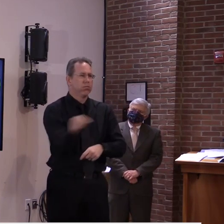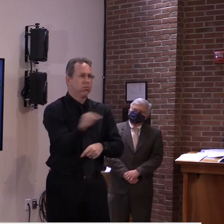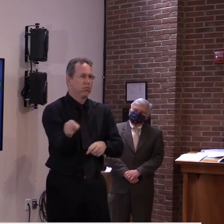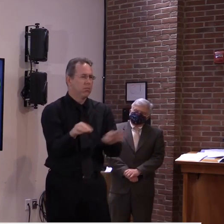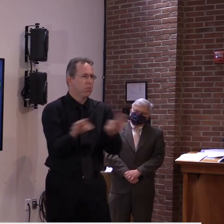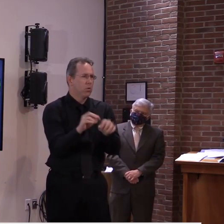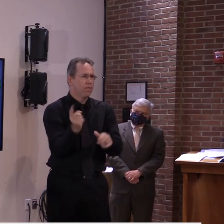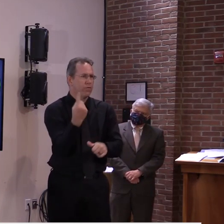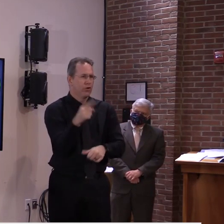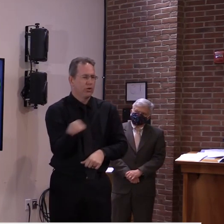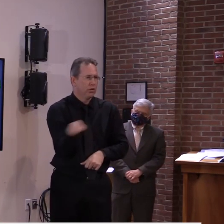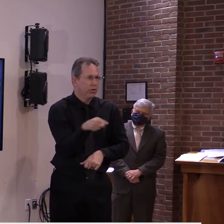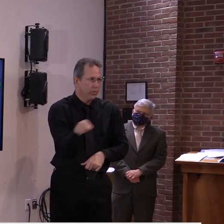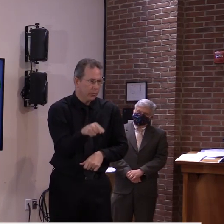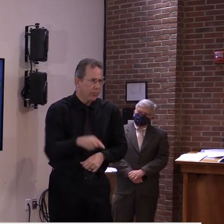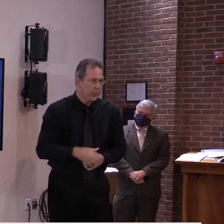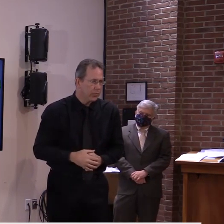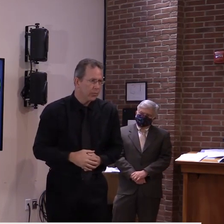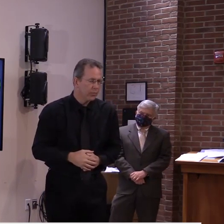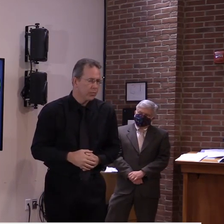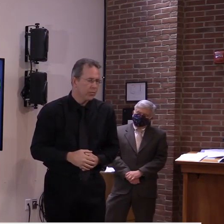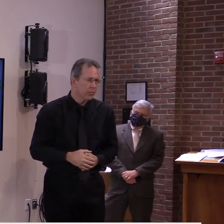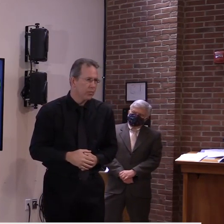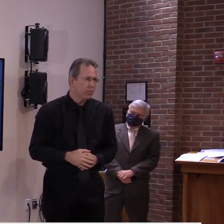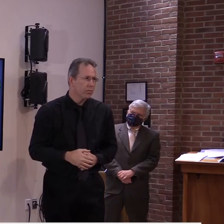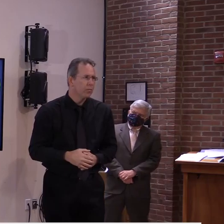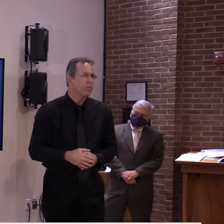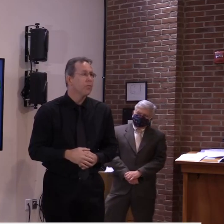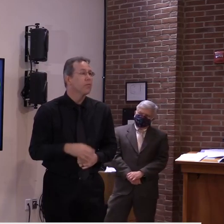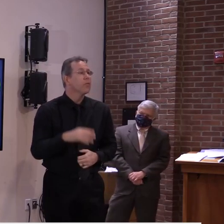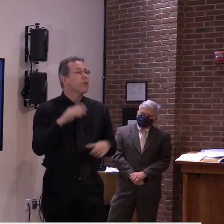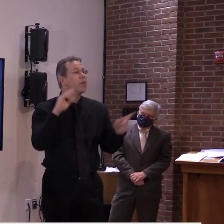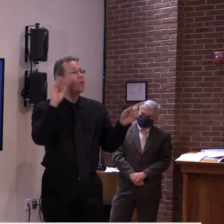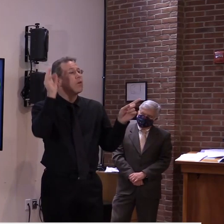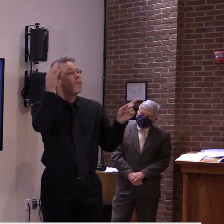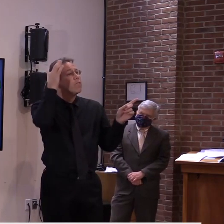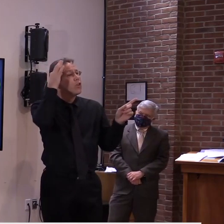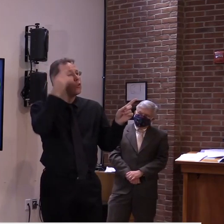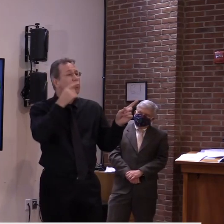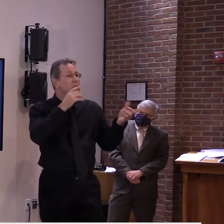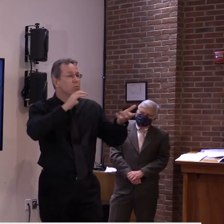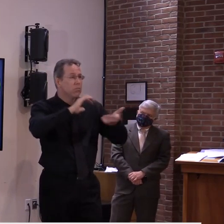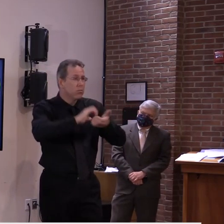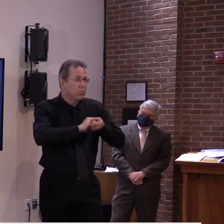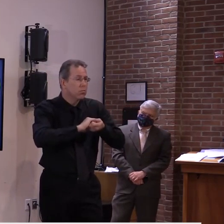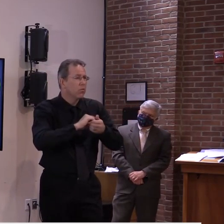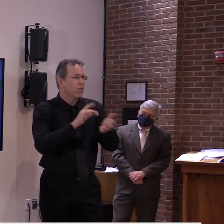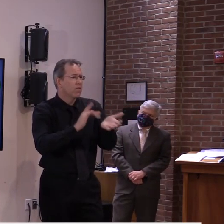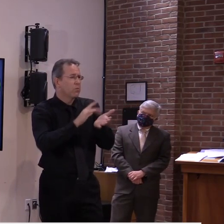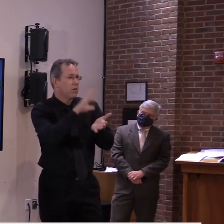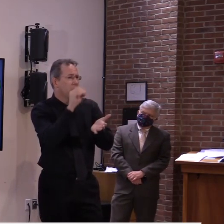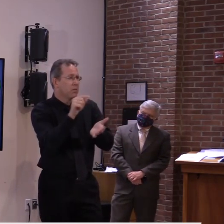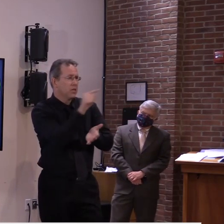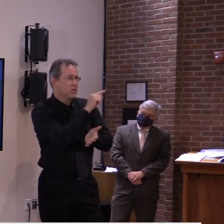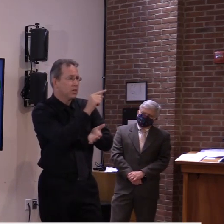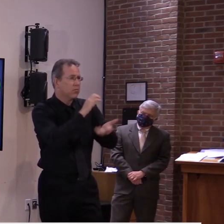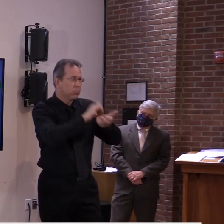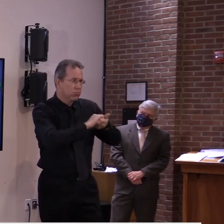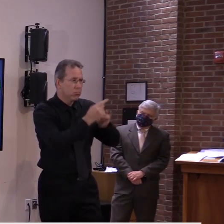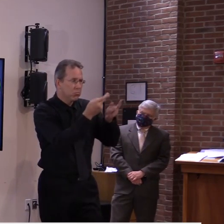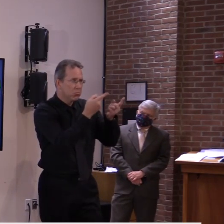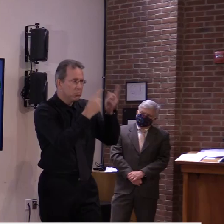federal partnership with pharmacies that is going to effectively deliver to